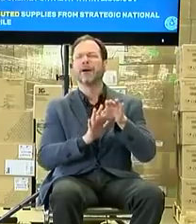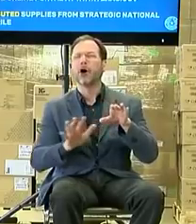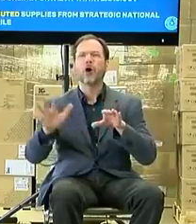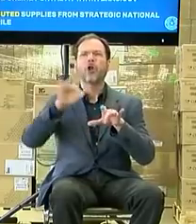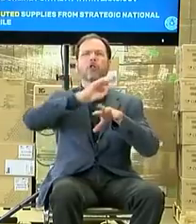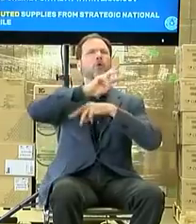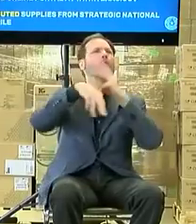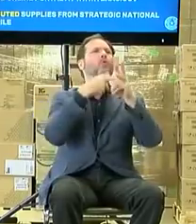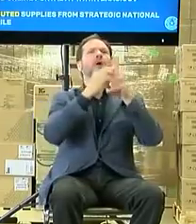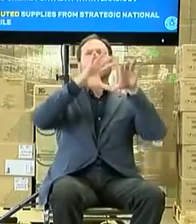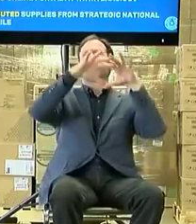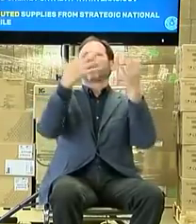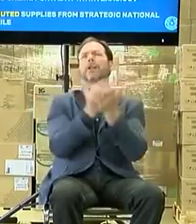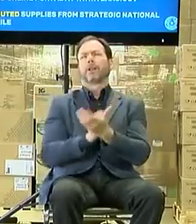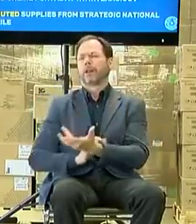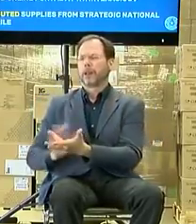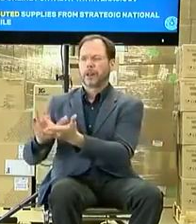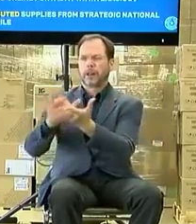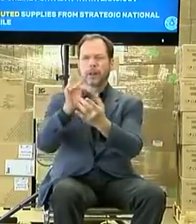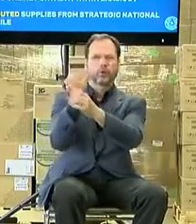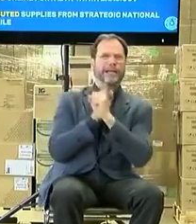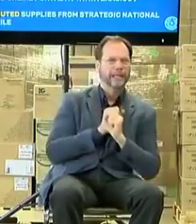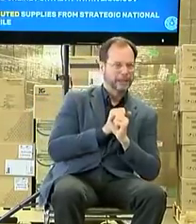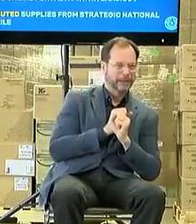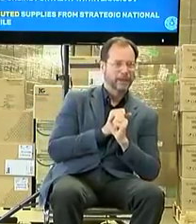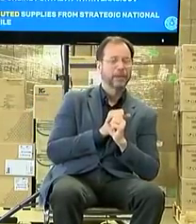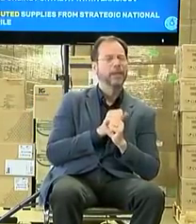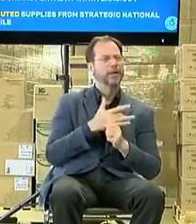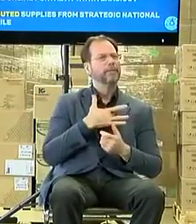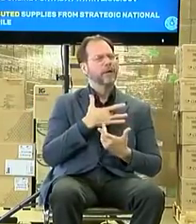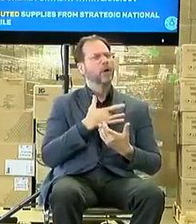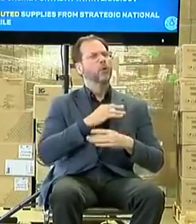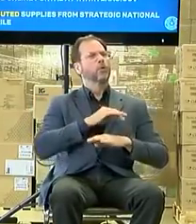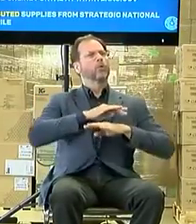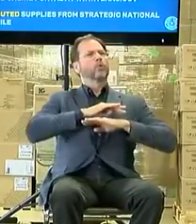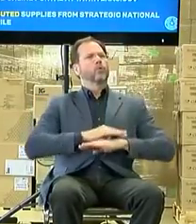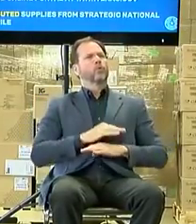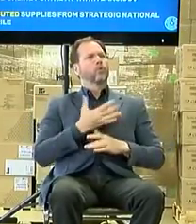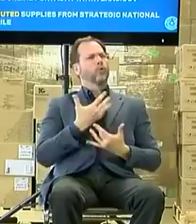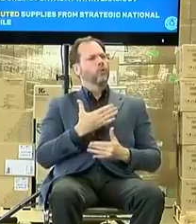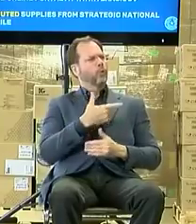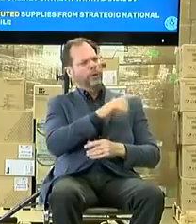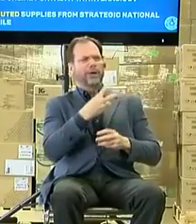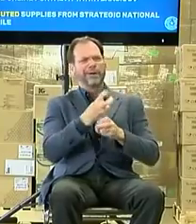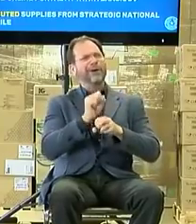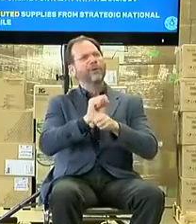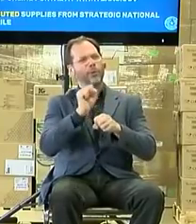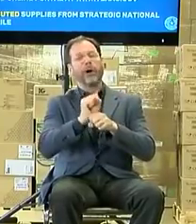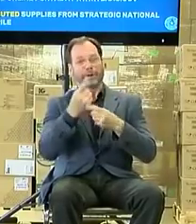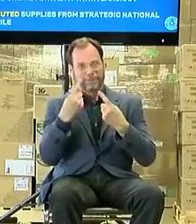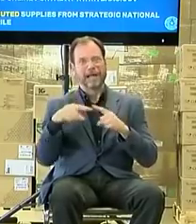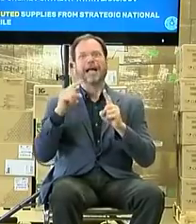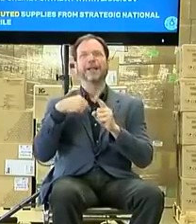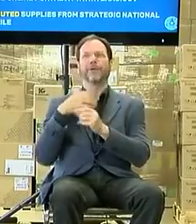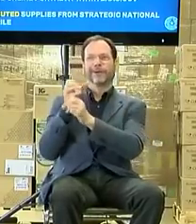globe. And it's so gratifying to see their hard work begin to bear